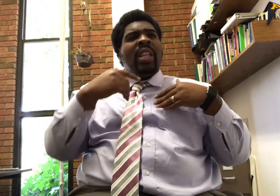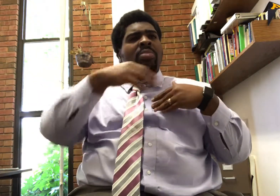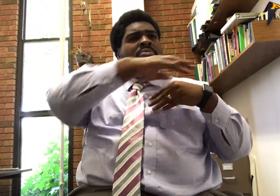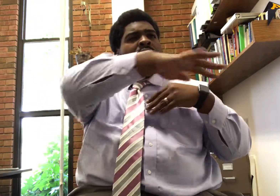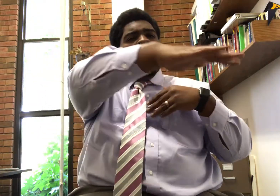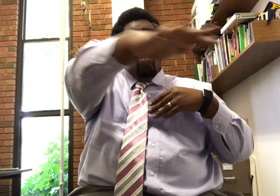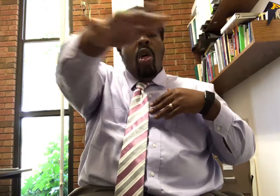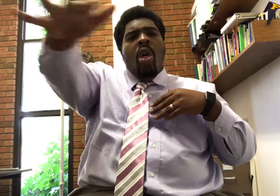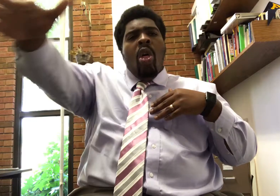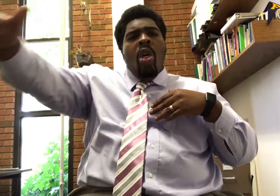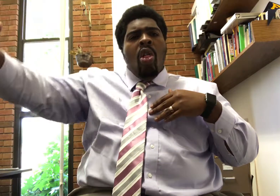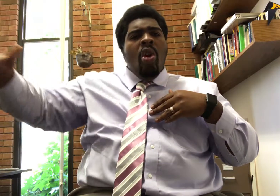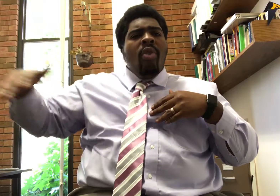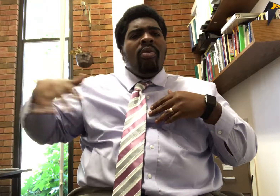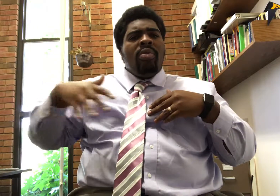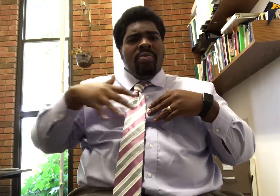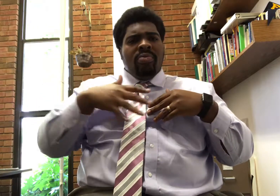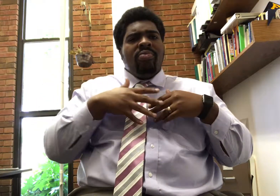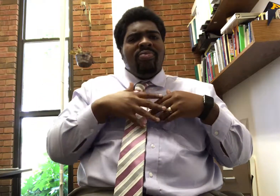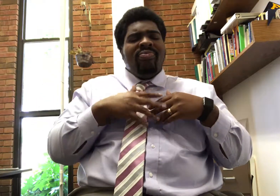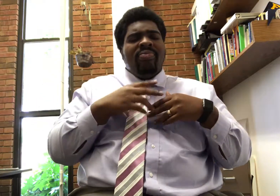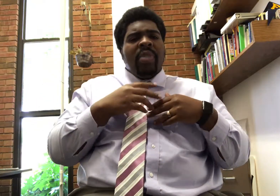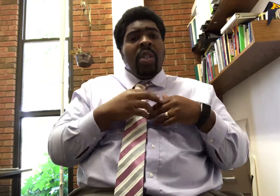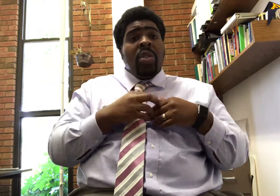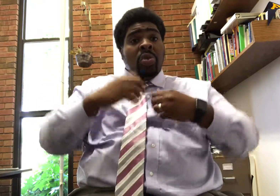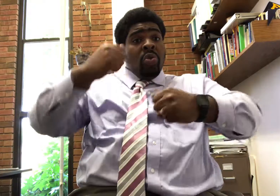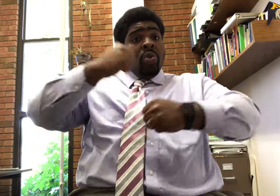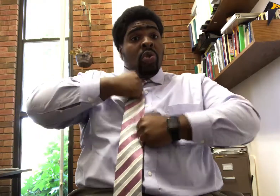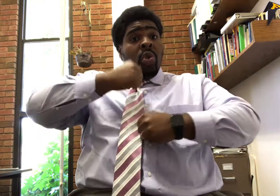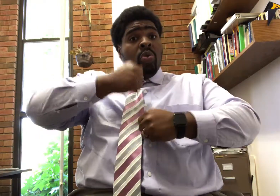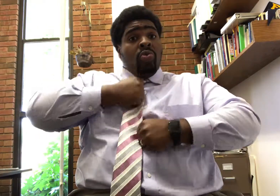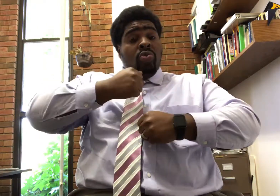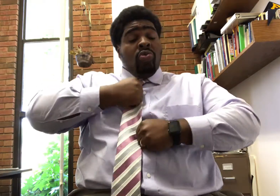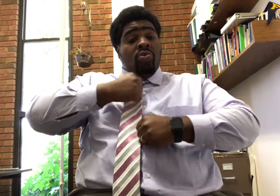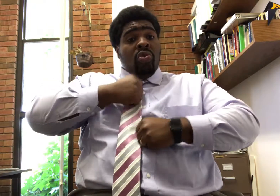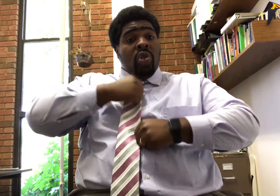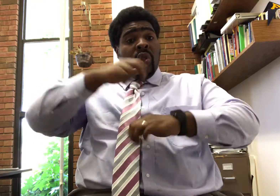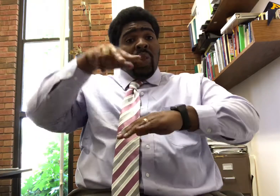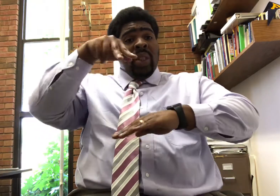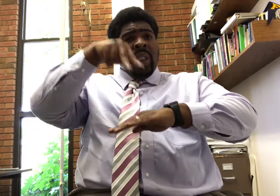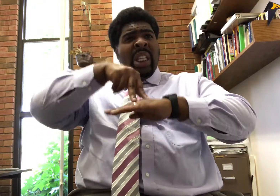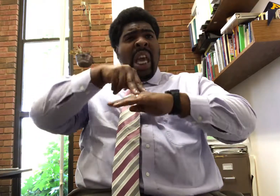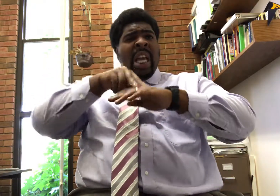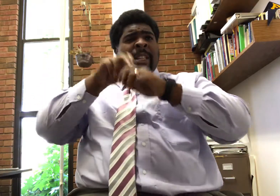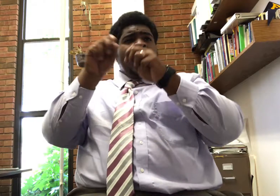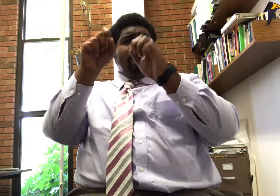This is where the castle soldiers would have stood as they shot arrows down on